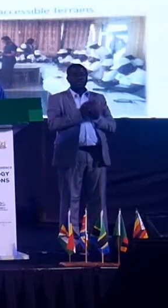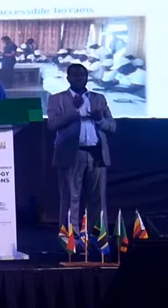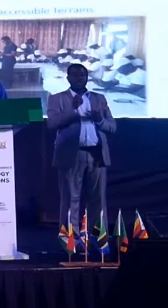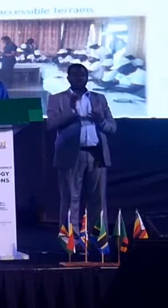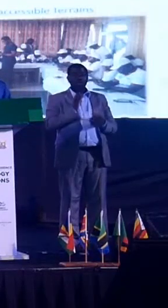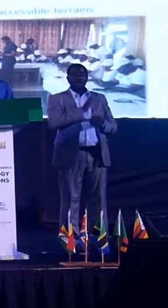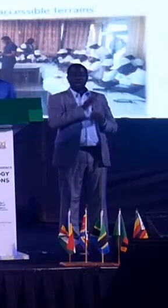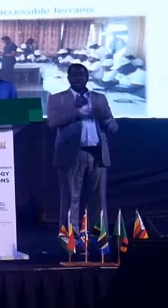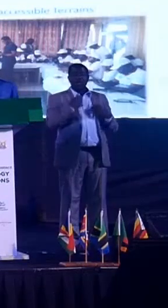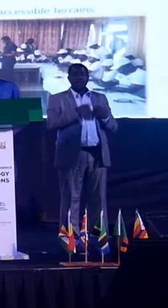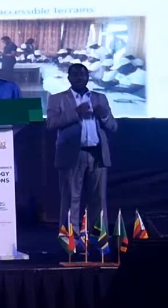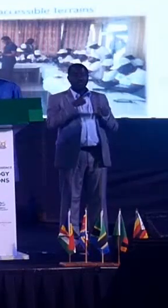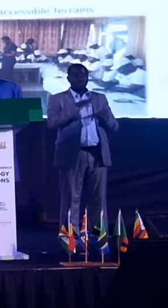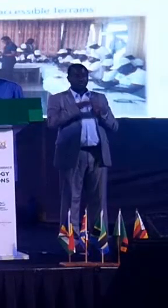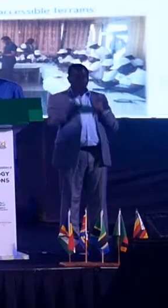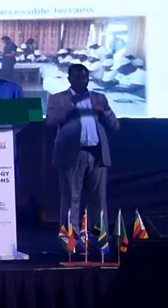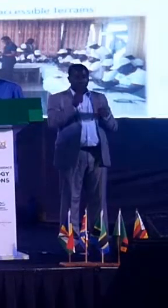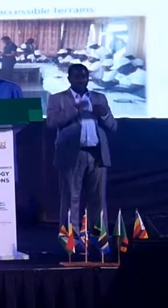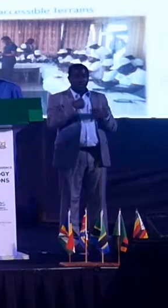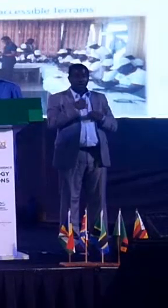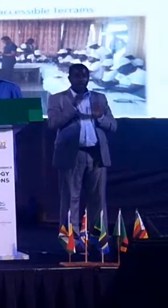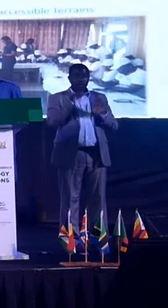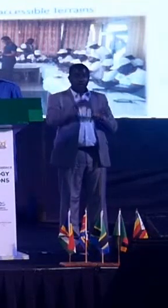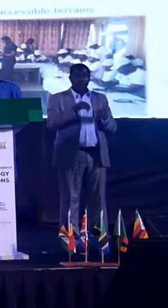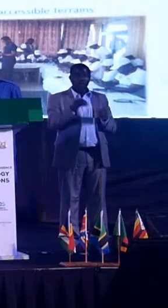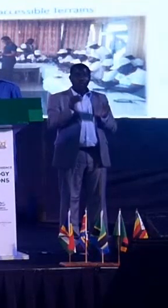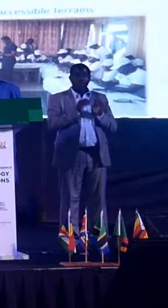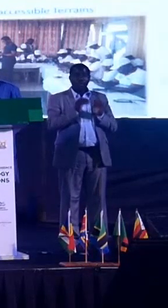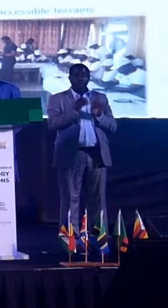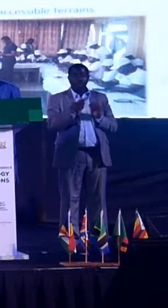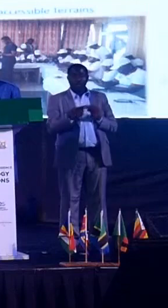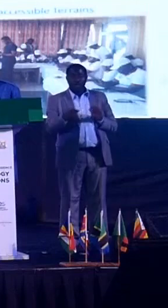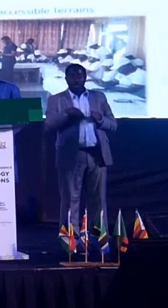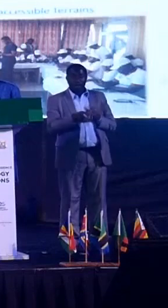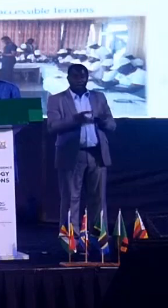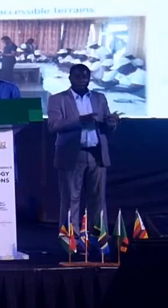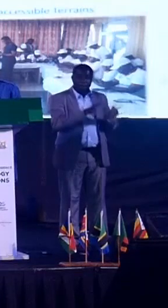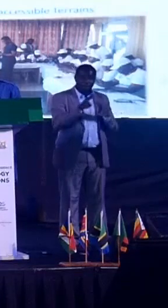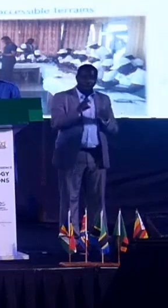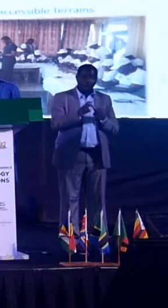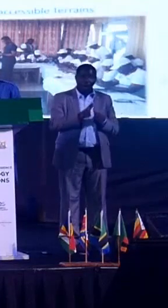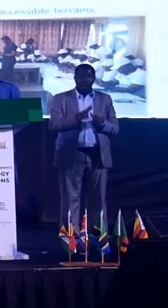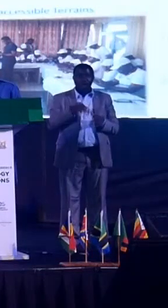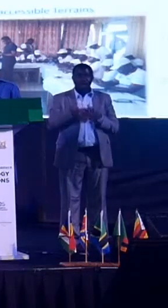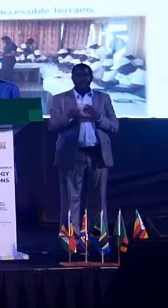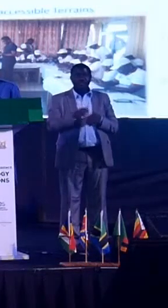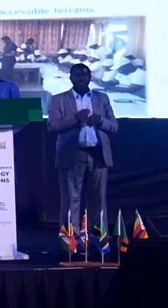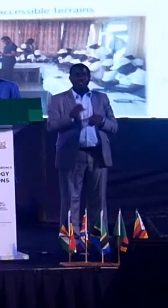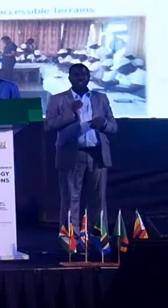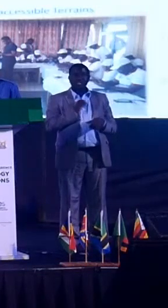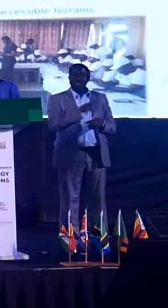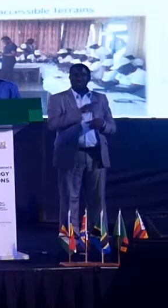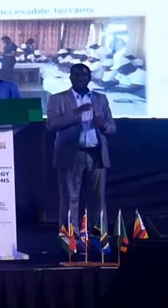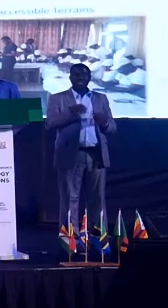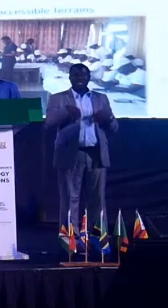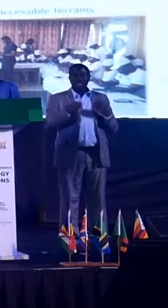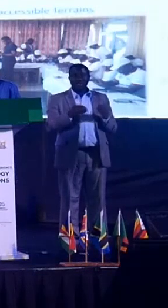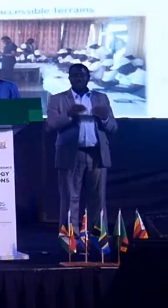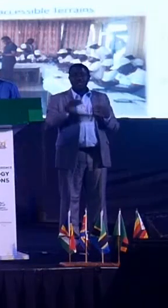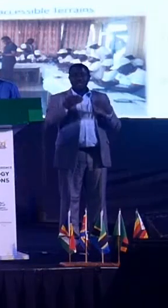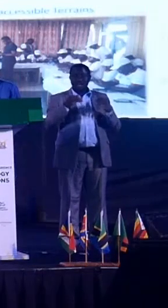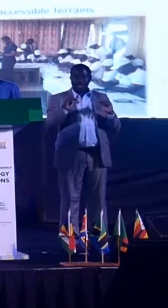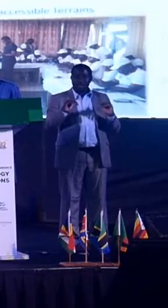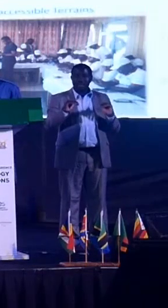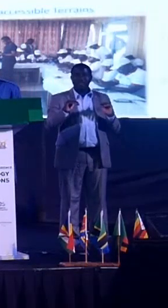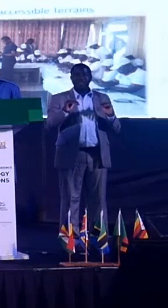a decision as to whether to put more resources in monitoring or to put more resources in the training of staff. Giving limited and scarce